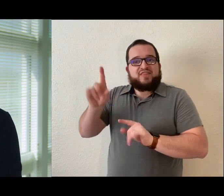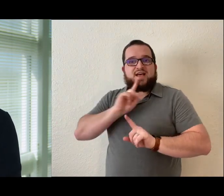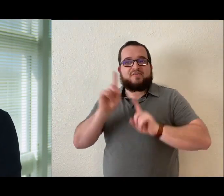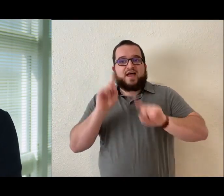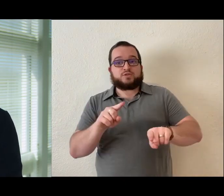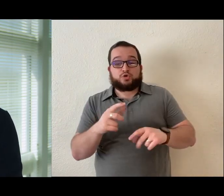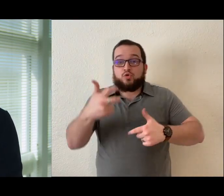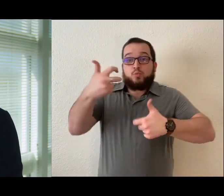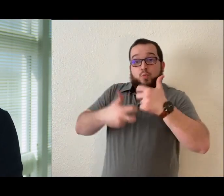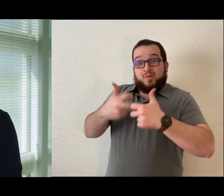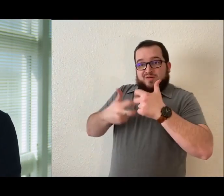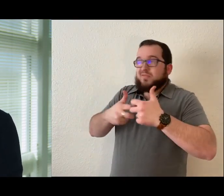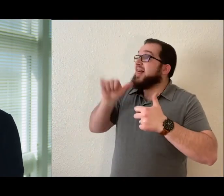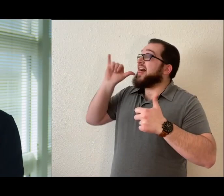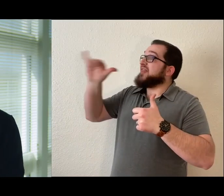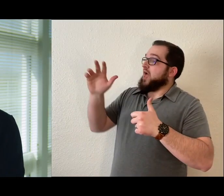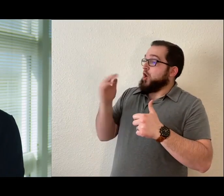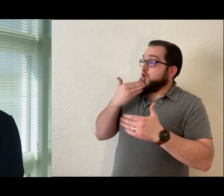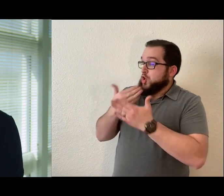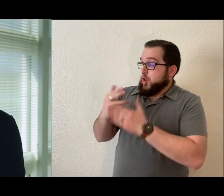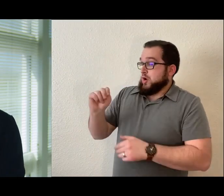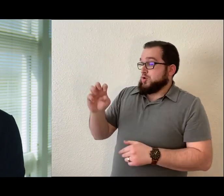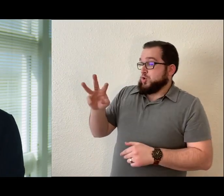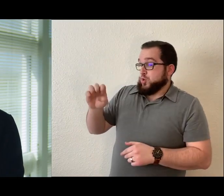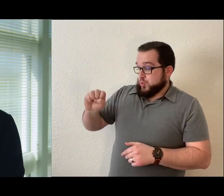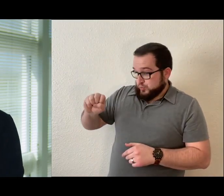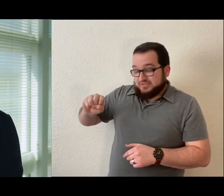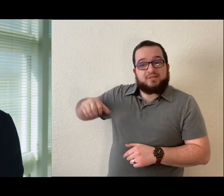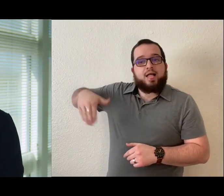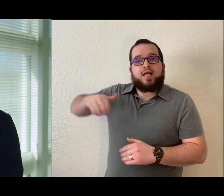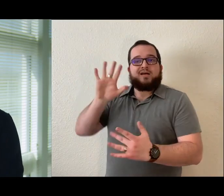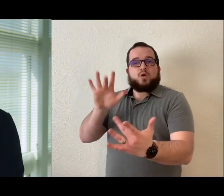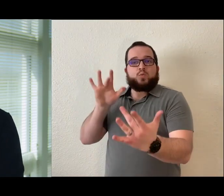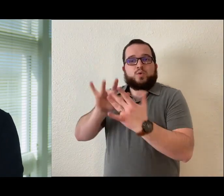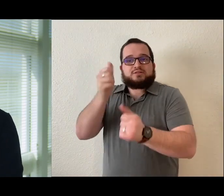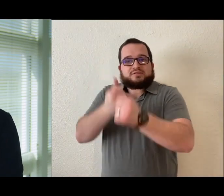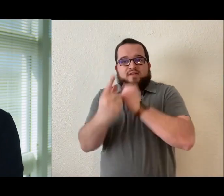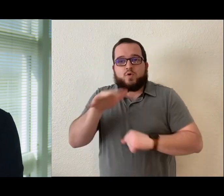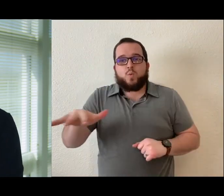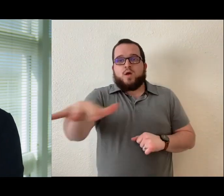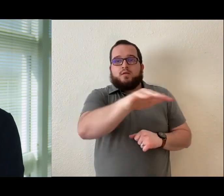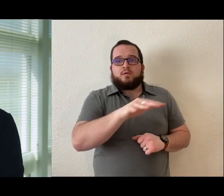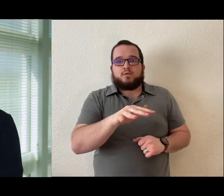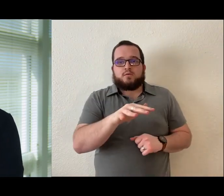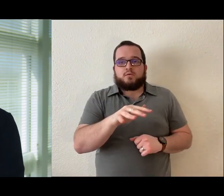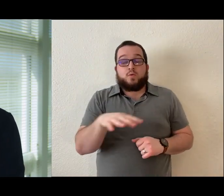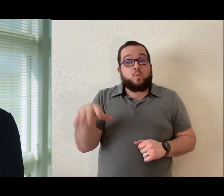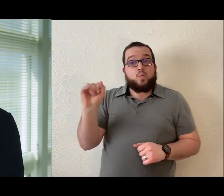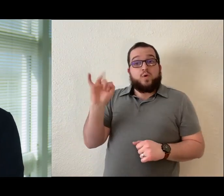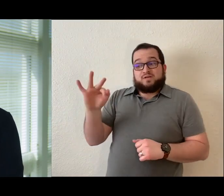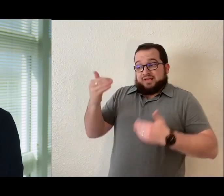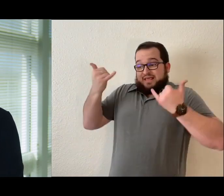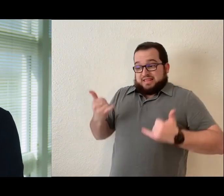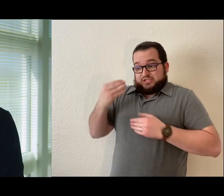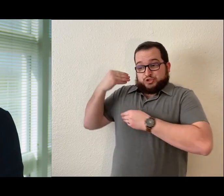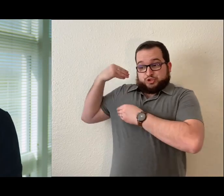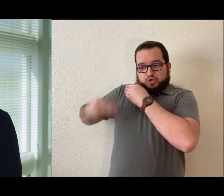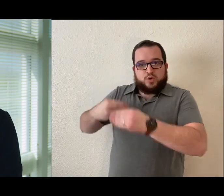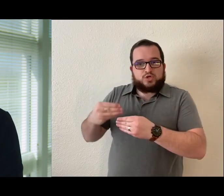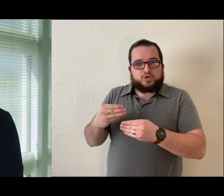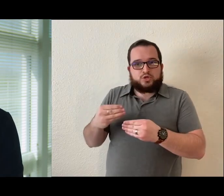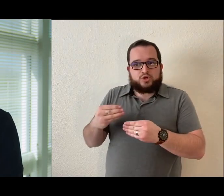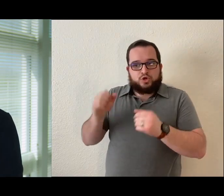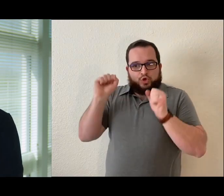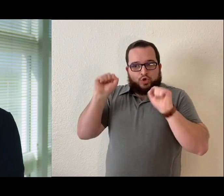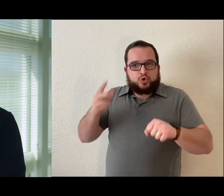of Jesus Christ. But the problem is that the good news has not reached every person in every place. What